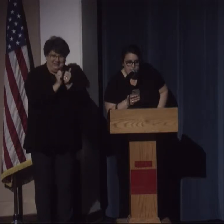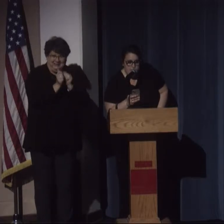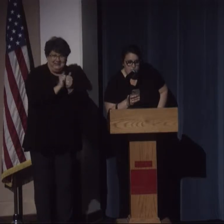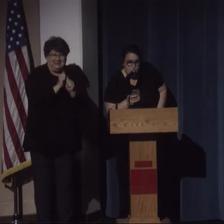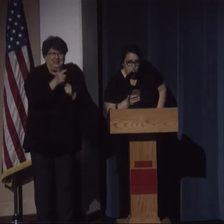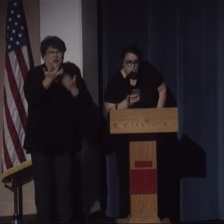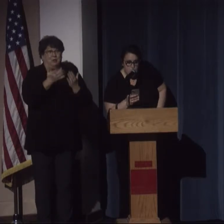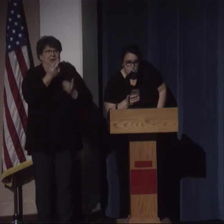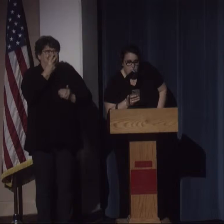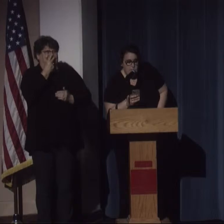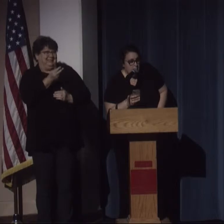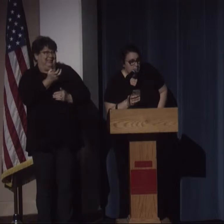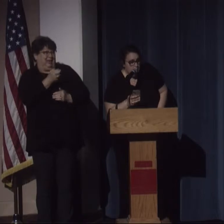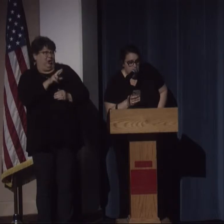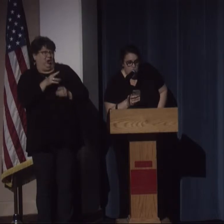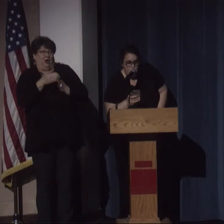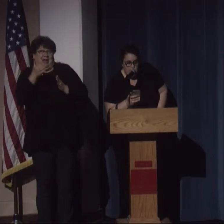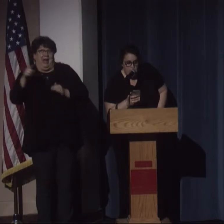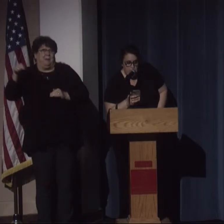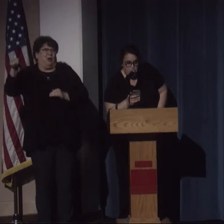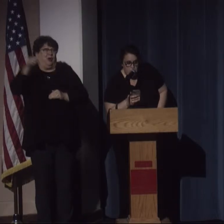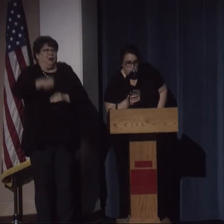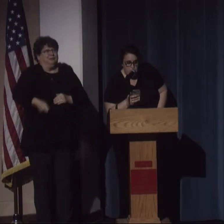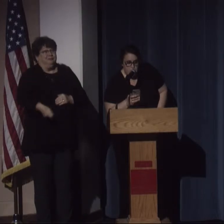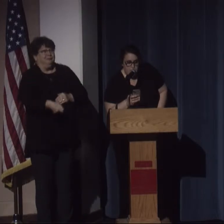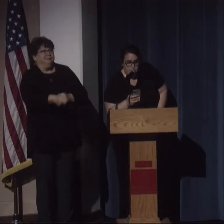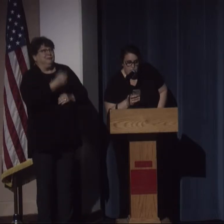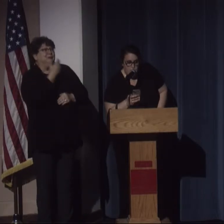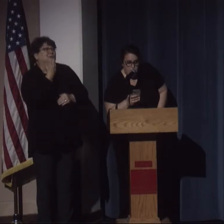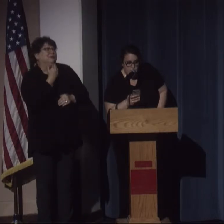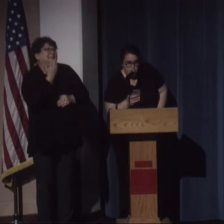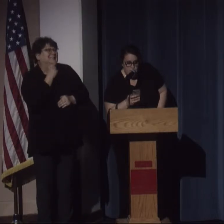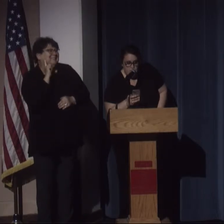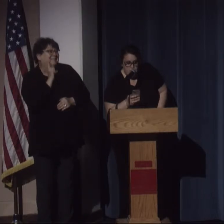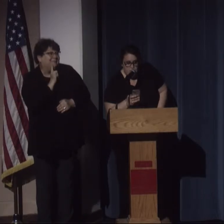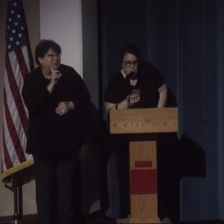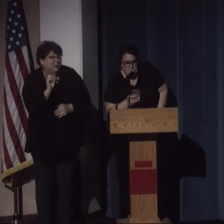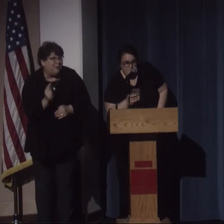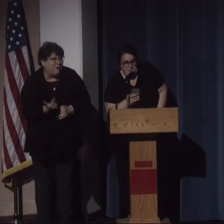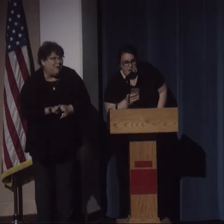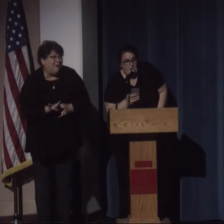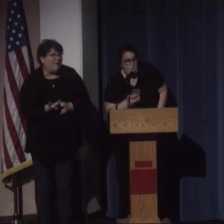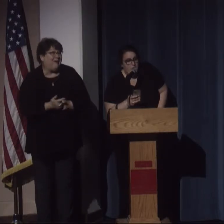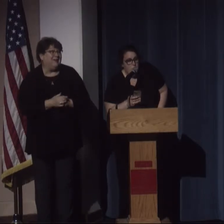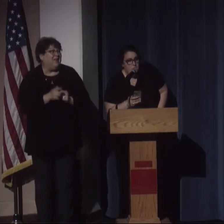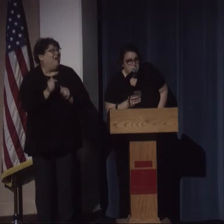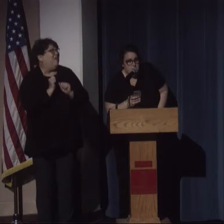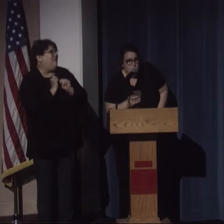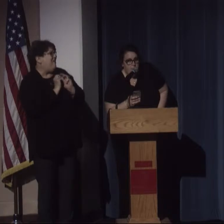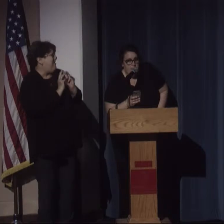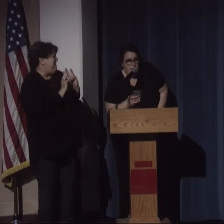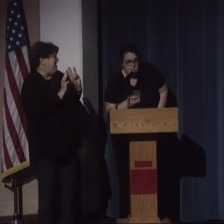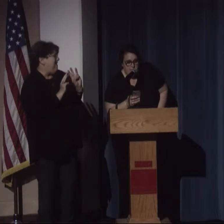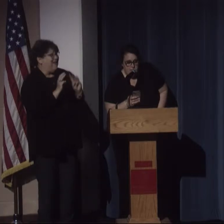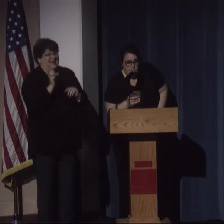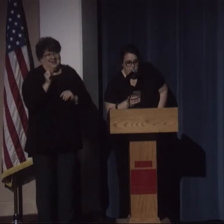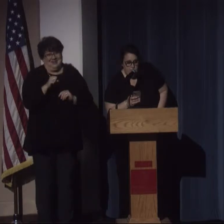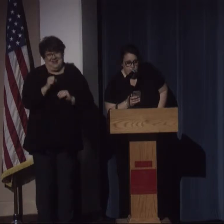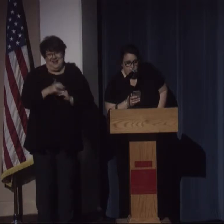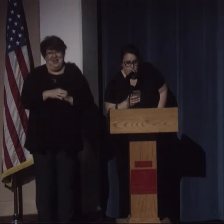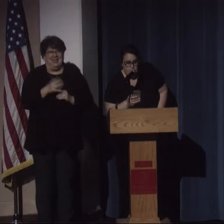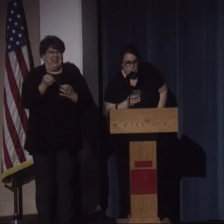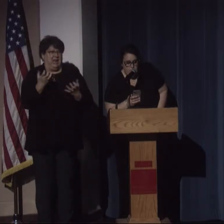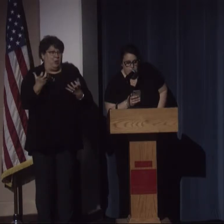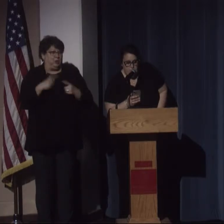you might see her in the neighborhood walking her sweet little deaf dog. I know, he wants to apply and attend